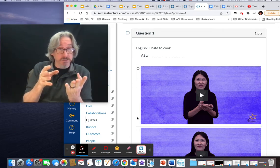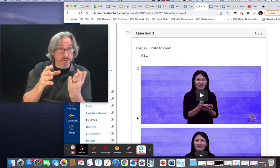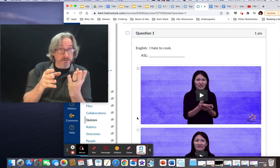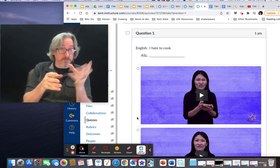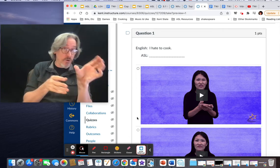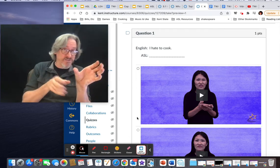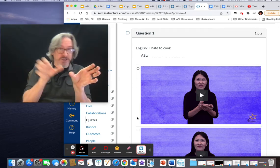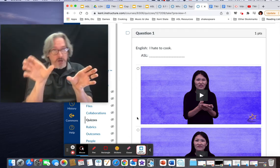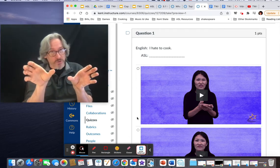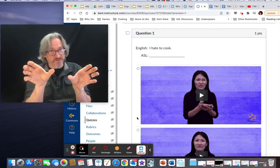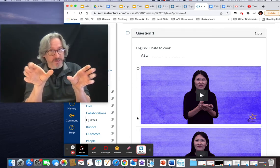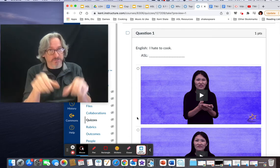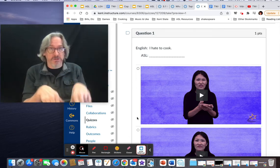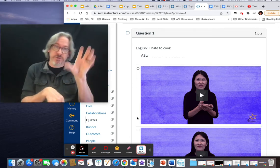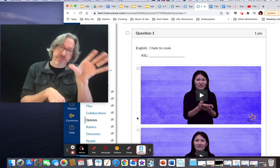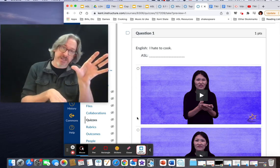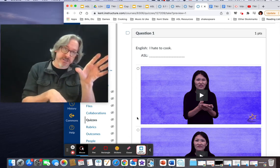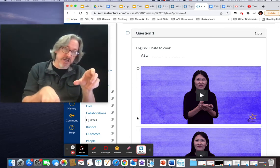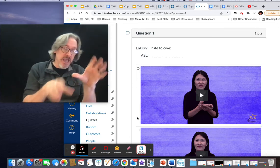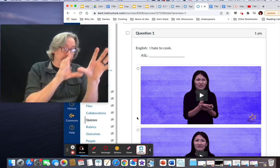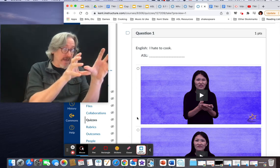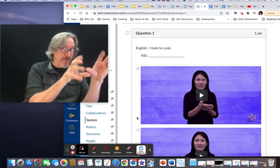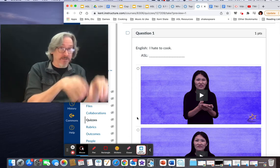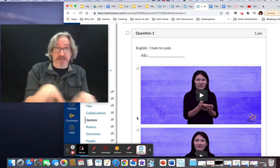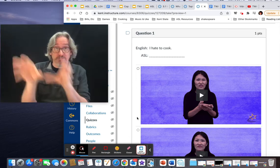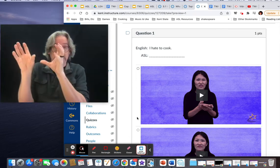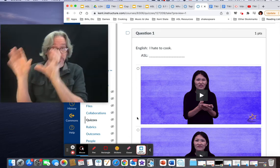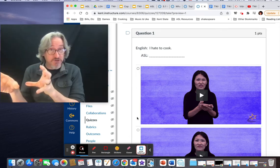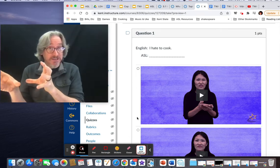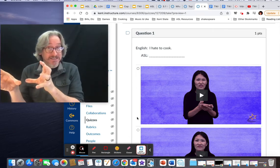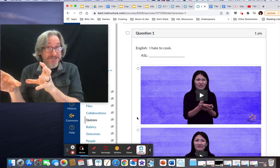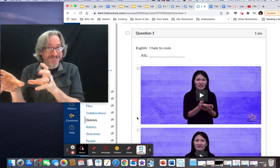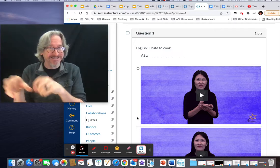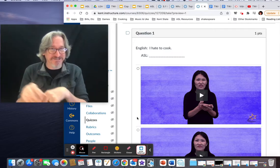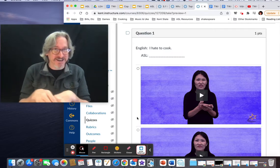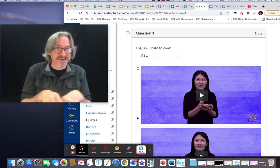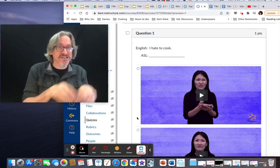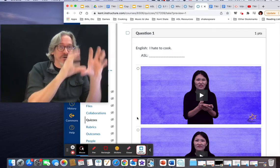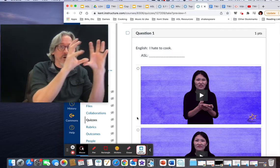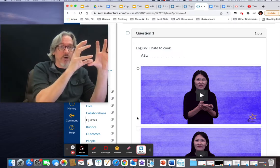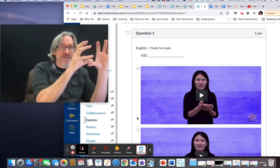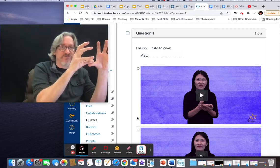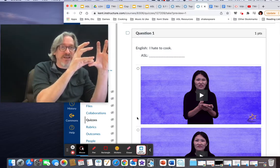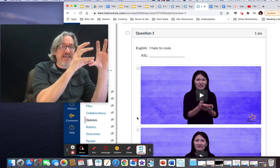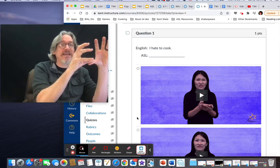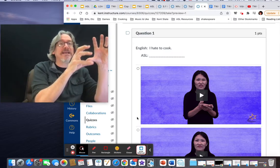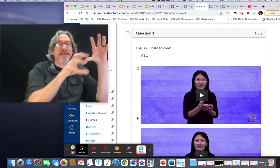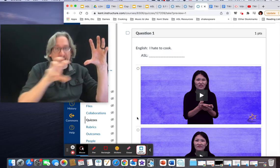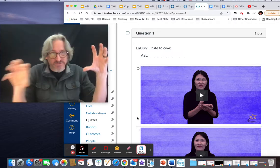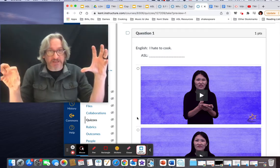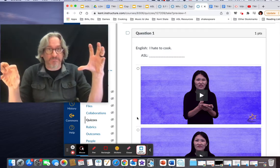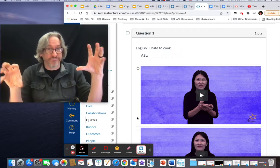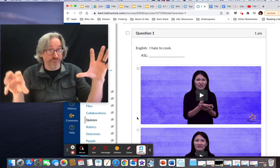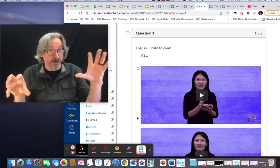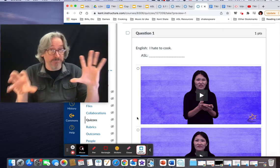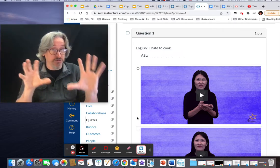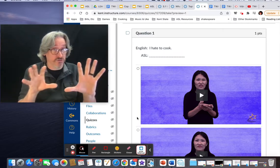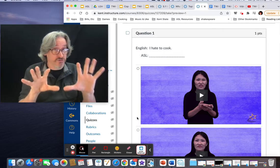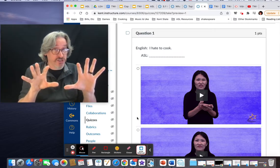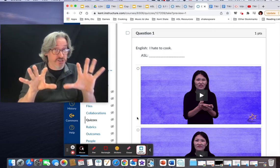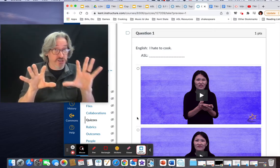OSVs, OSV, OSV. So here's this, and then that becomes the object for this, right? So OSV, SV,